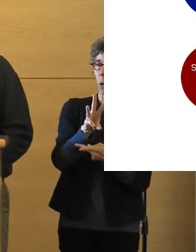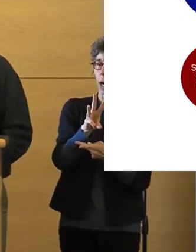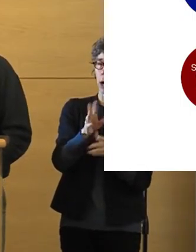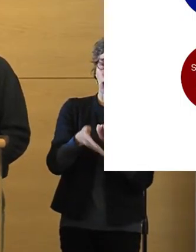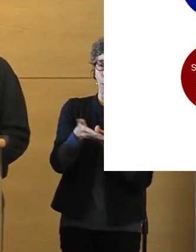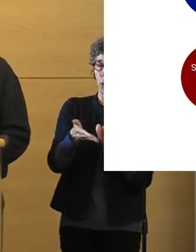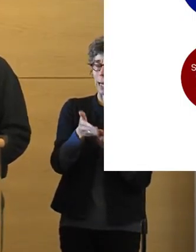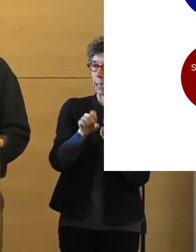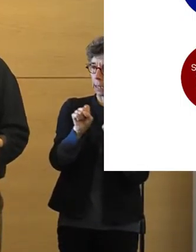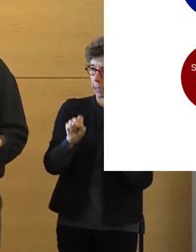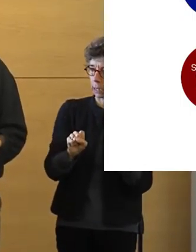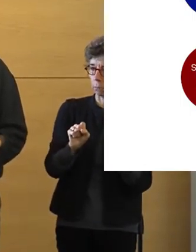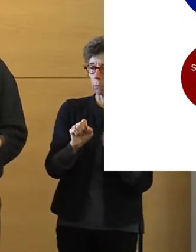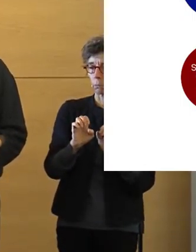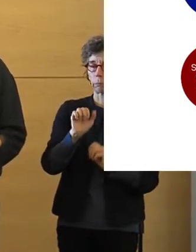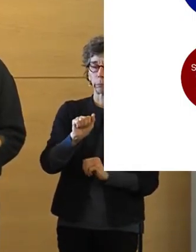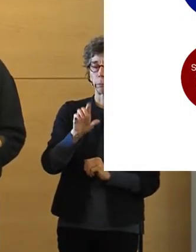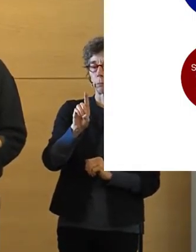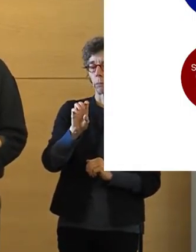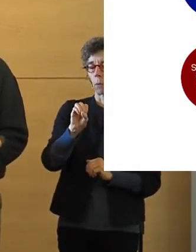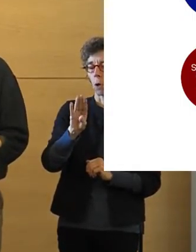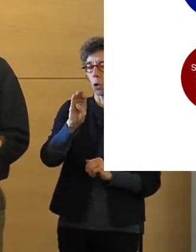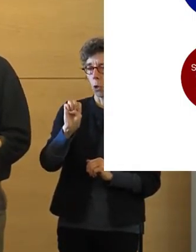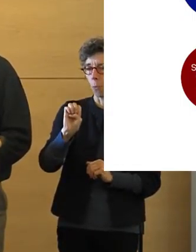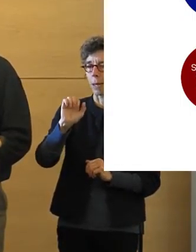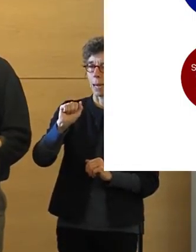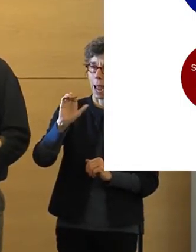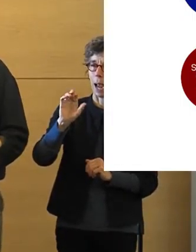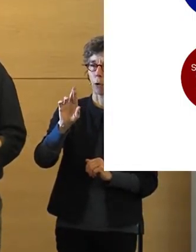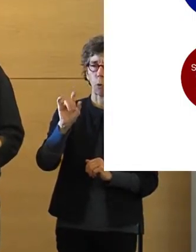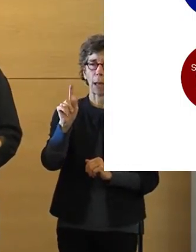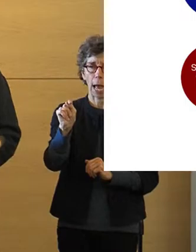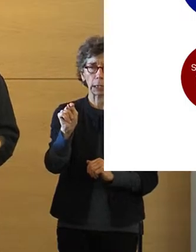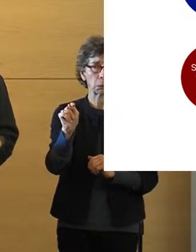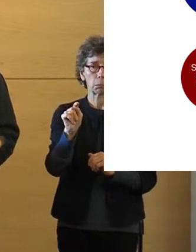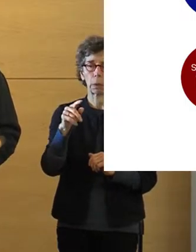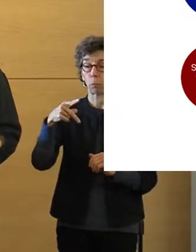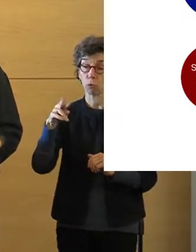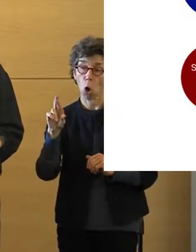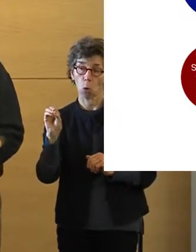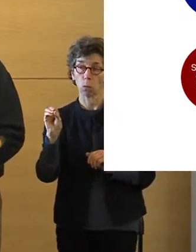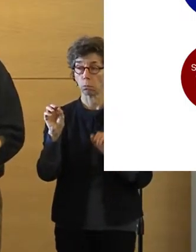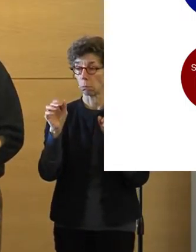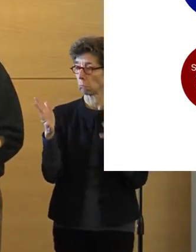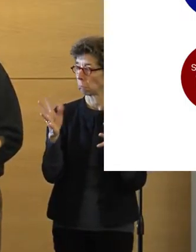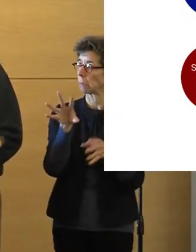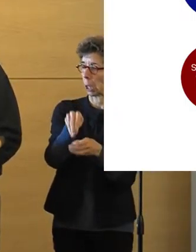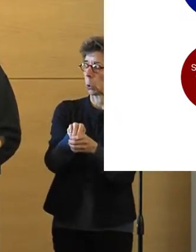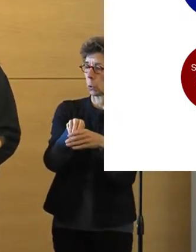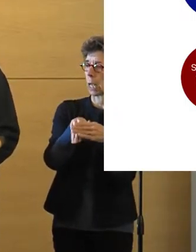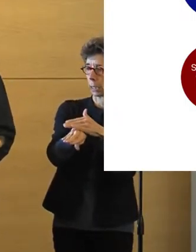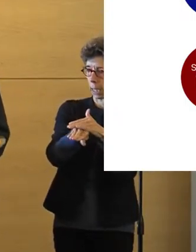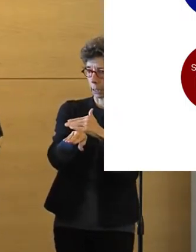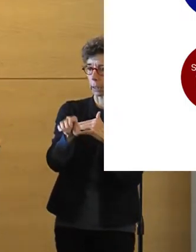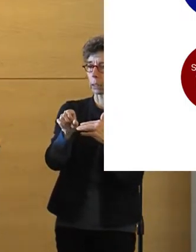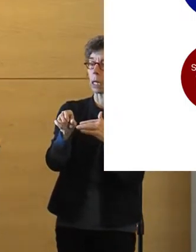accessible PDF, and a lot of the same functions that you use in a web page work in a PDF if it's accessible.